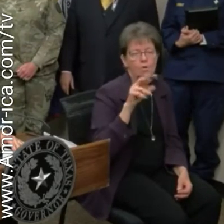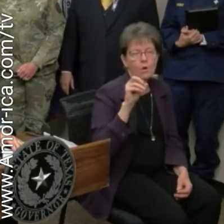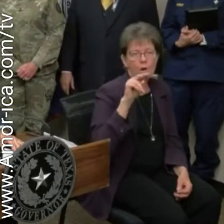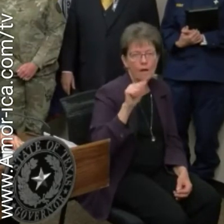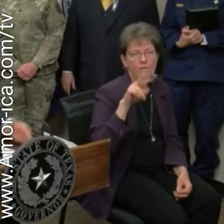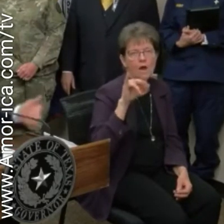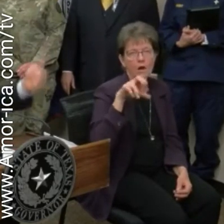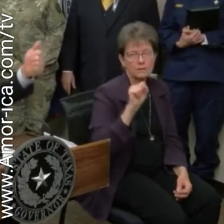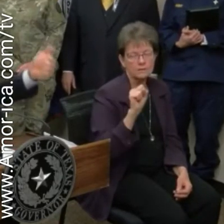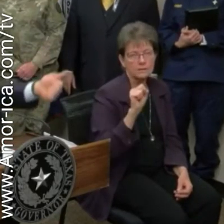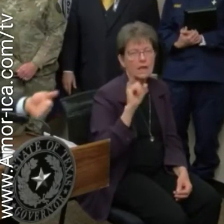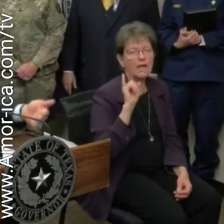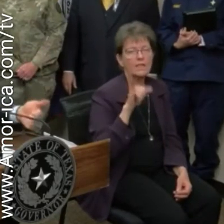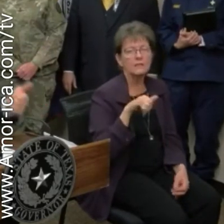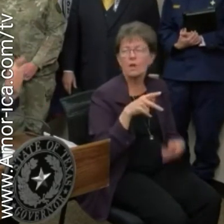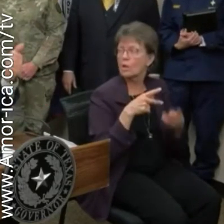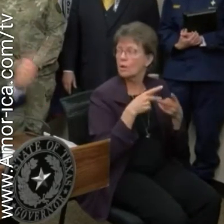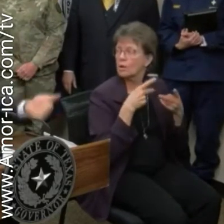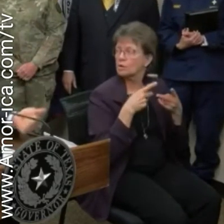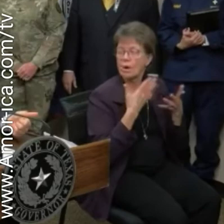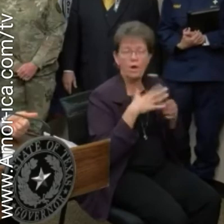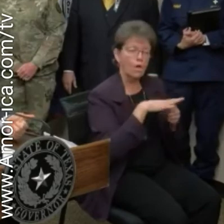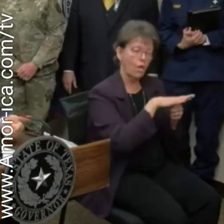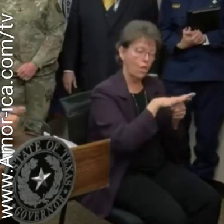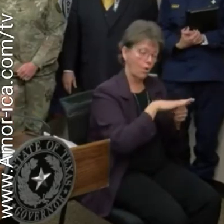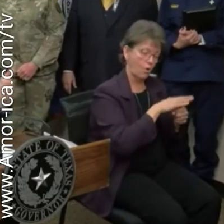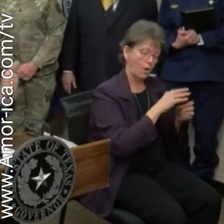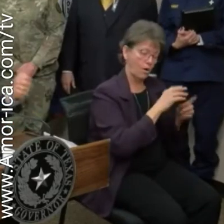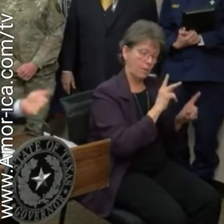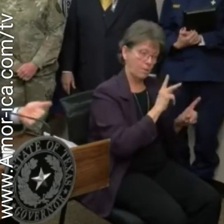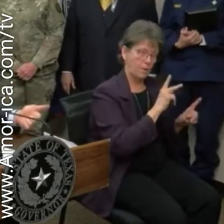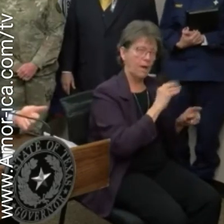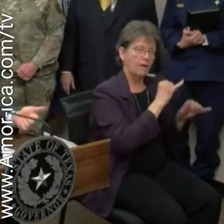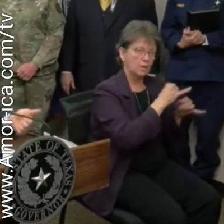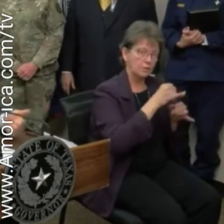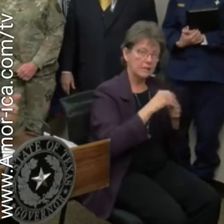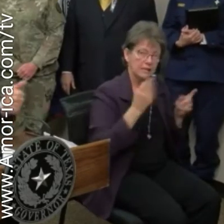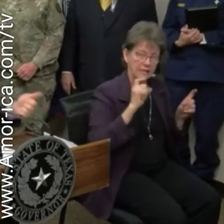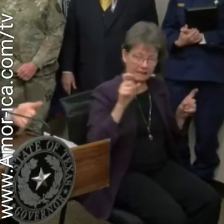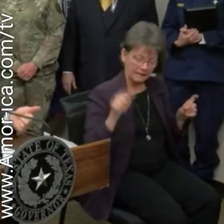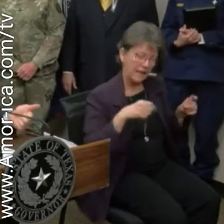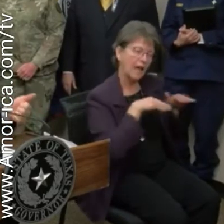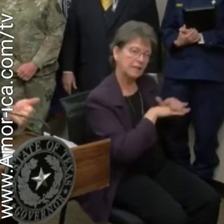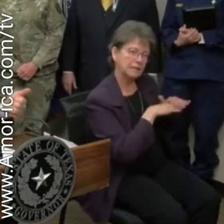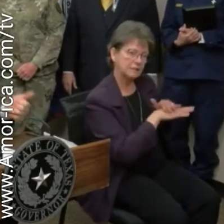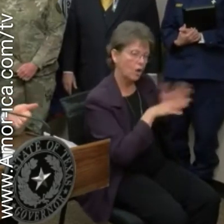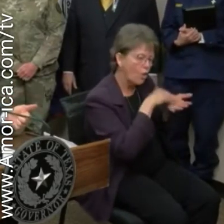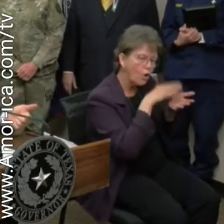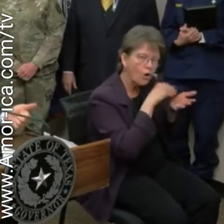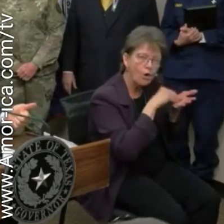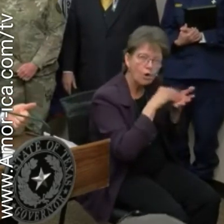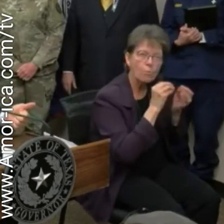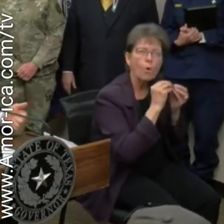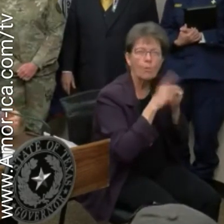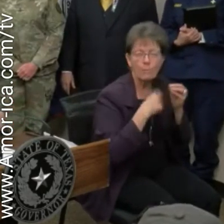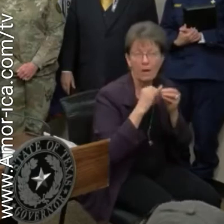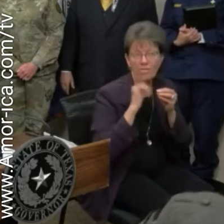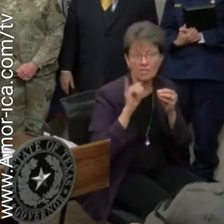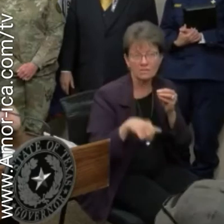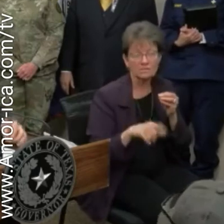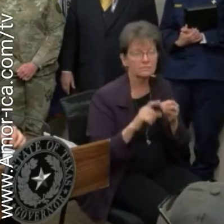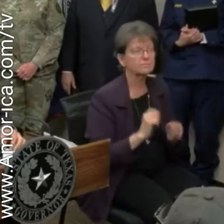dshs.texas.gov/coronavirus. And that is a location where local officials as well as individuals in Texas can access to learn more about this. Yes, sir.